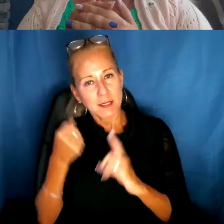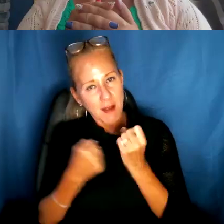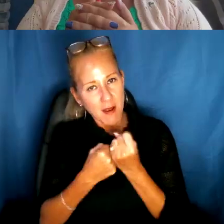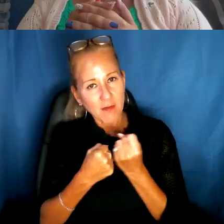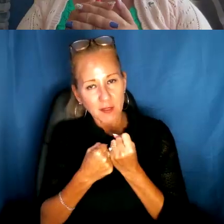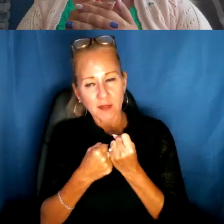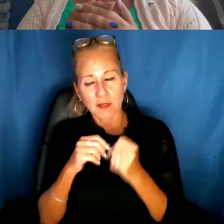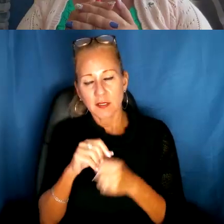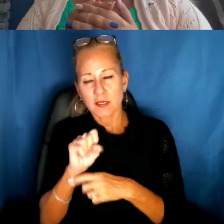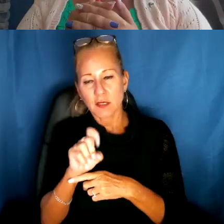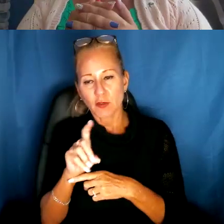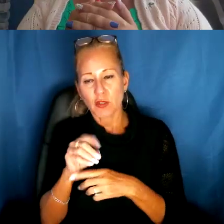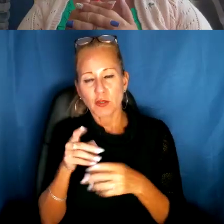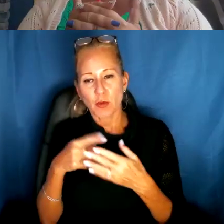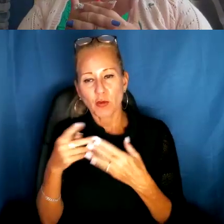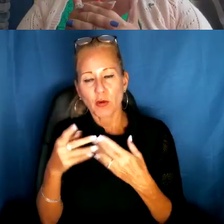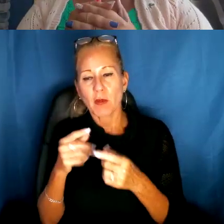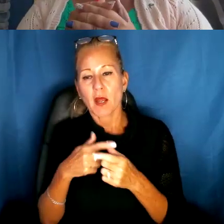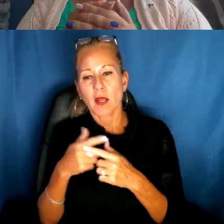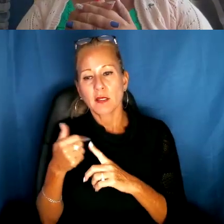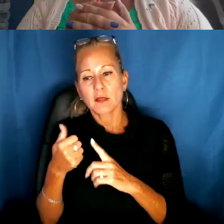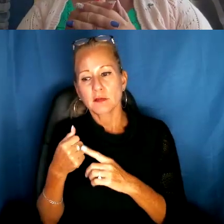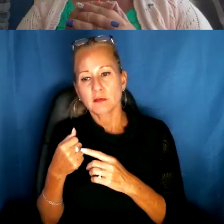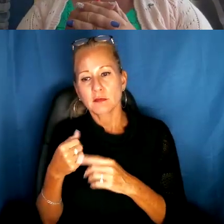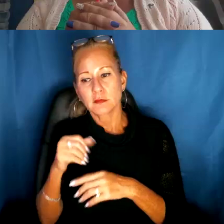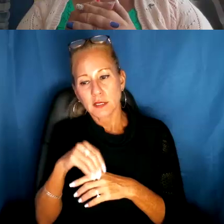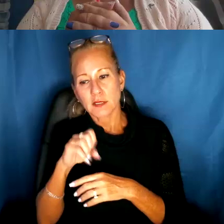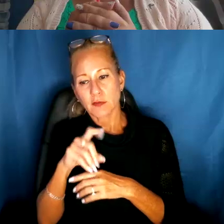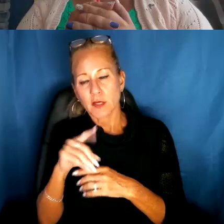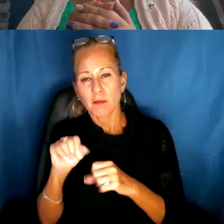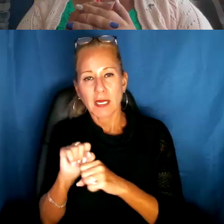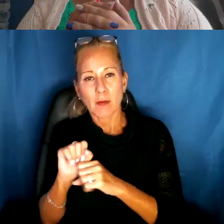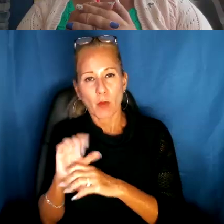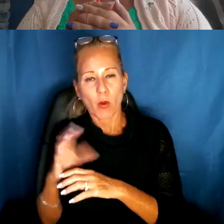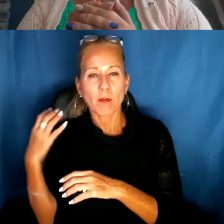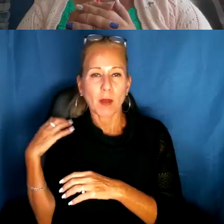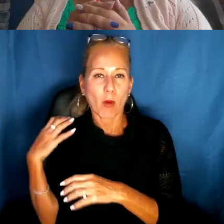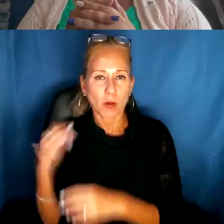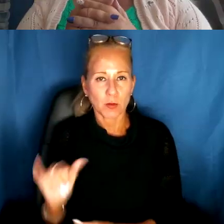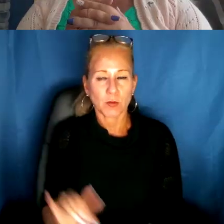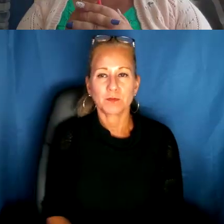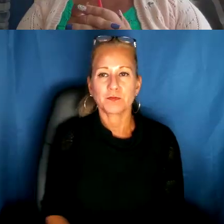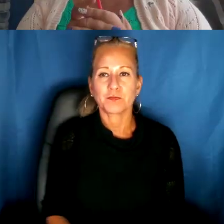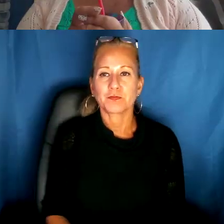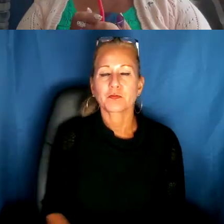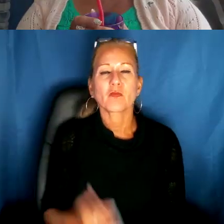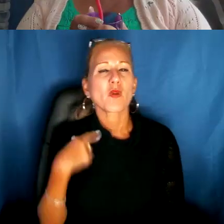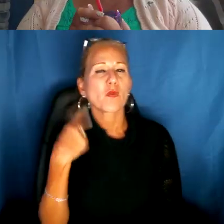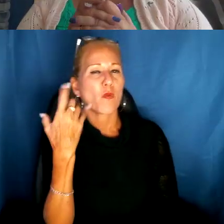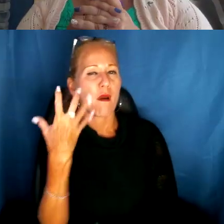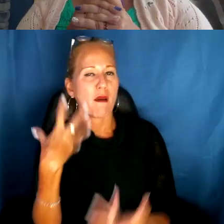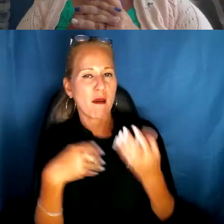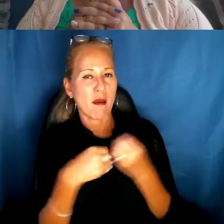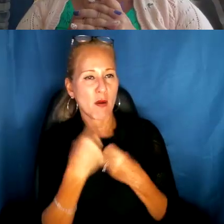and you're also learning how to be in a self-direction program and being an employer. So I'd like to add one more thing to that. I